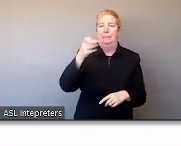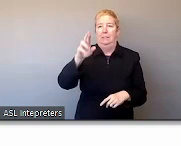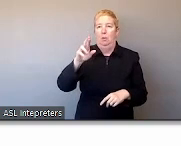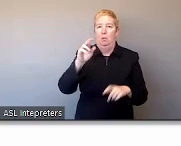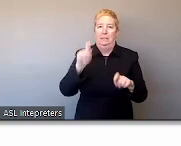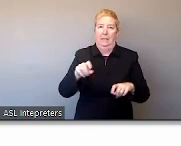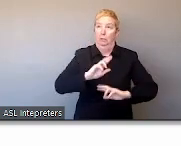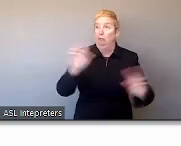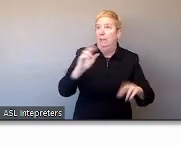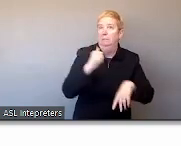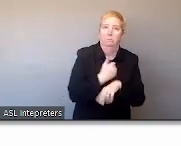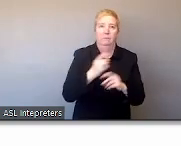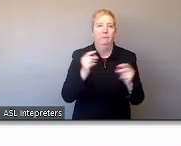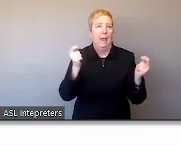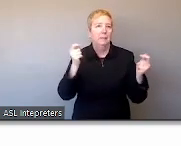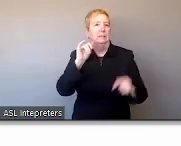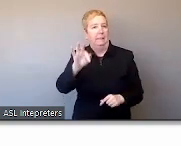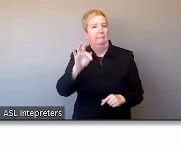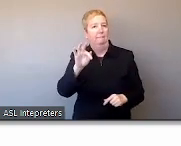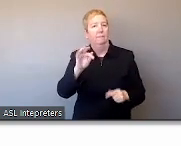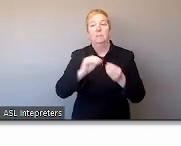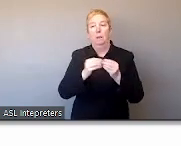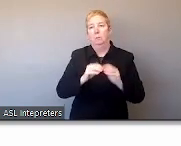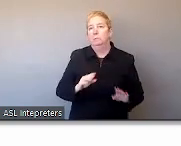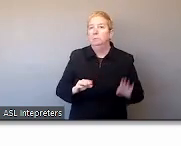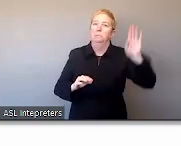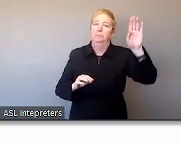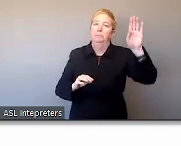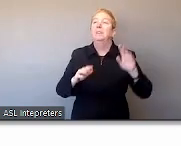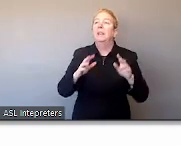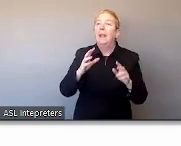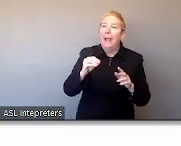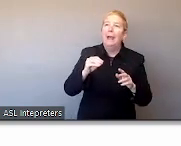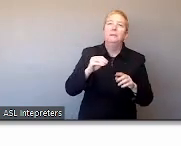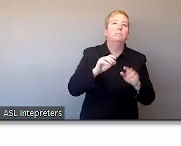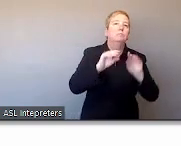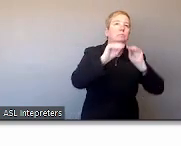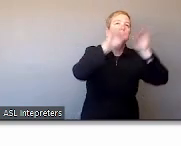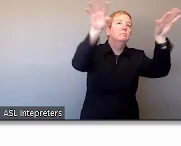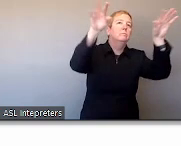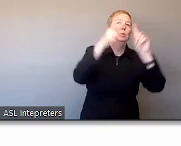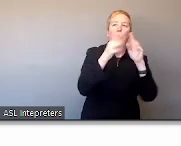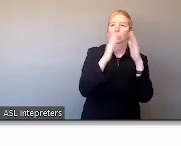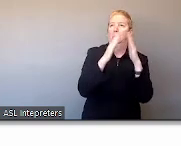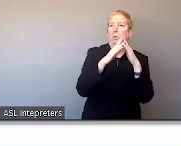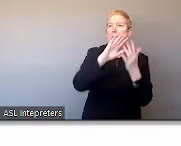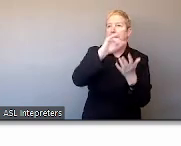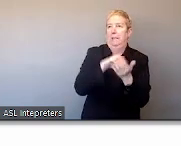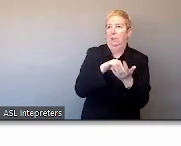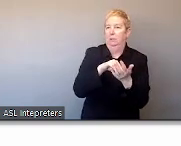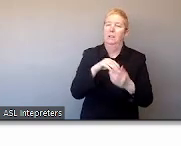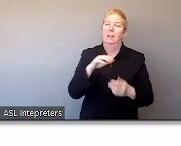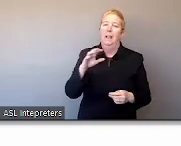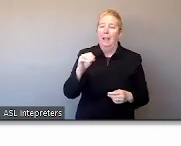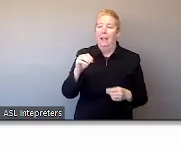up quickly, as well as increasing local distribution to community sites and human services department customers by